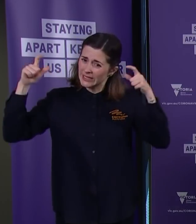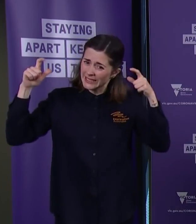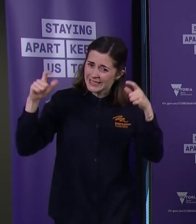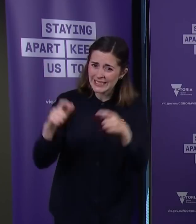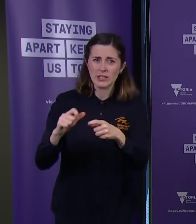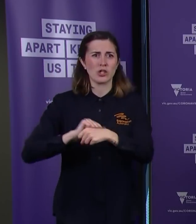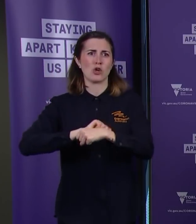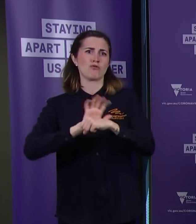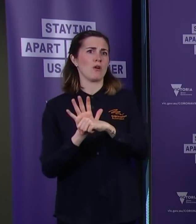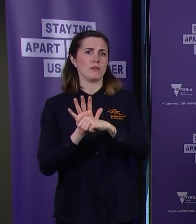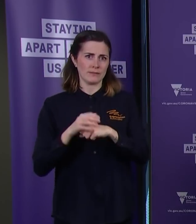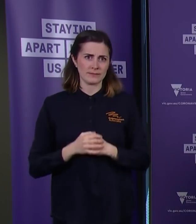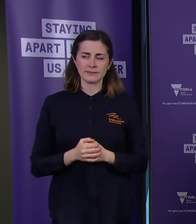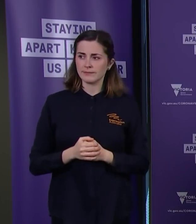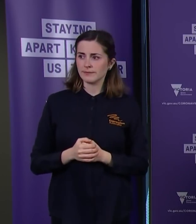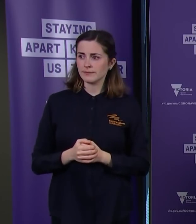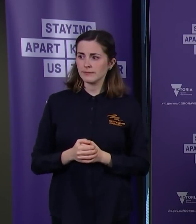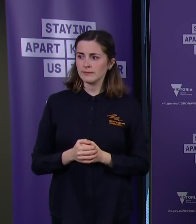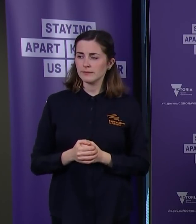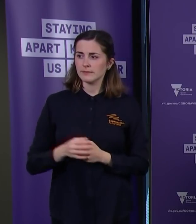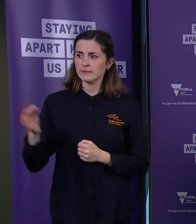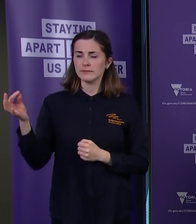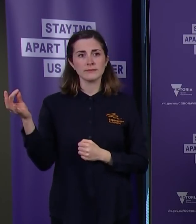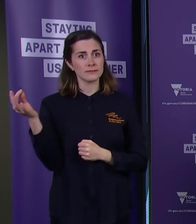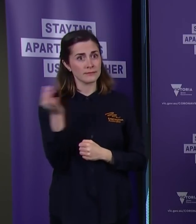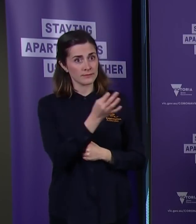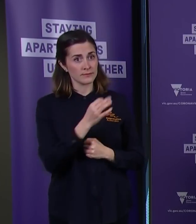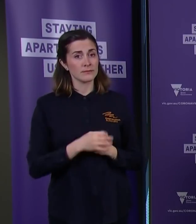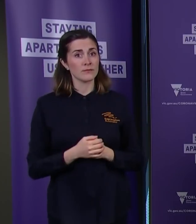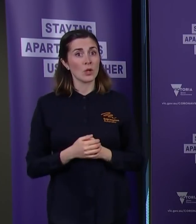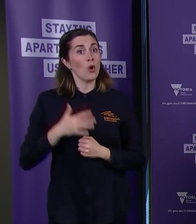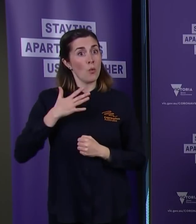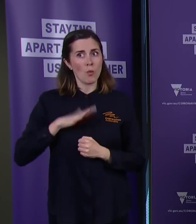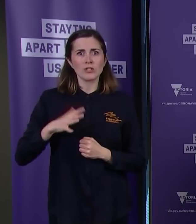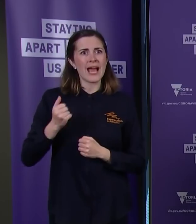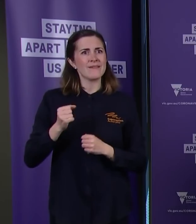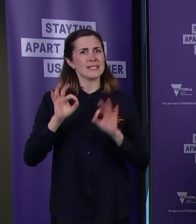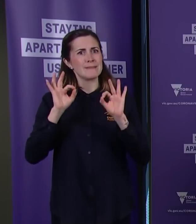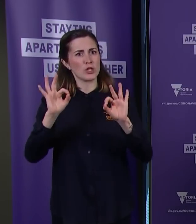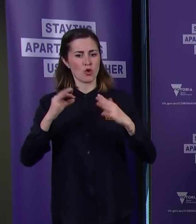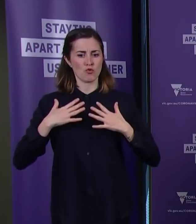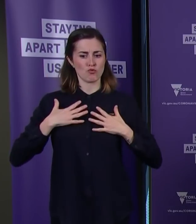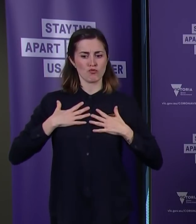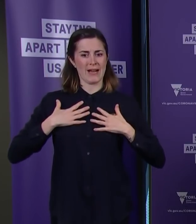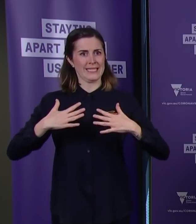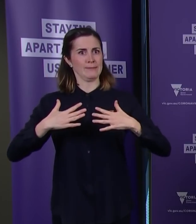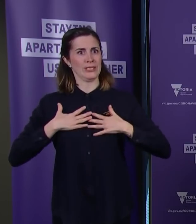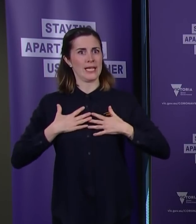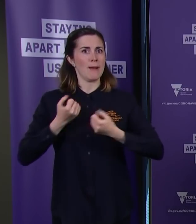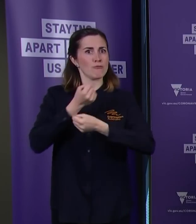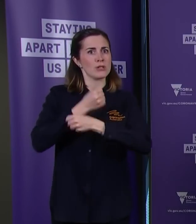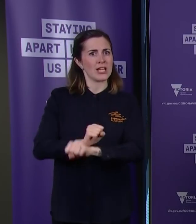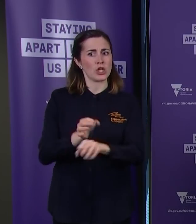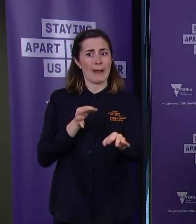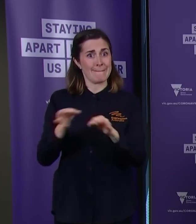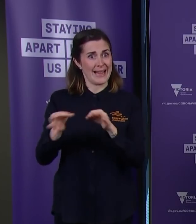a deadline of today for all healthcare settings to have their respiratory protection plans in place. Has that been met? My understanding is that it has